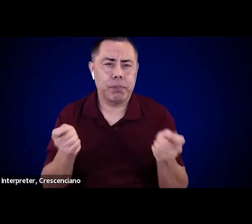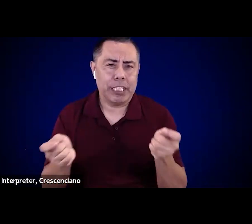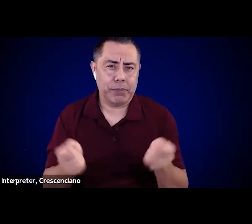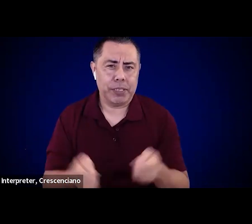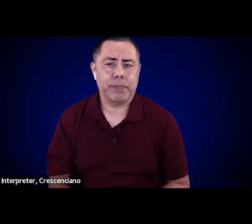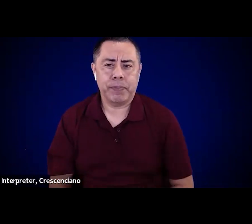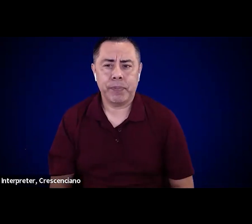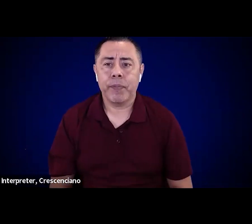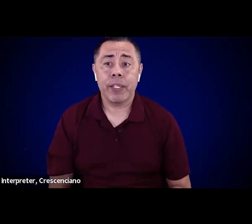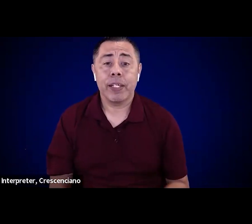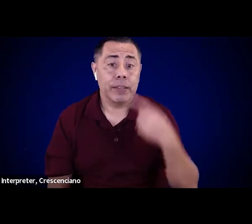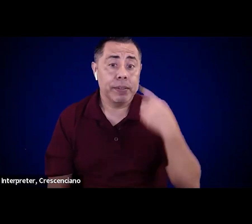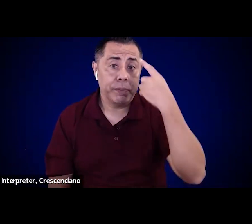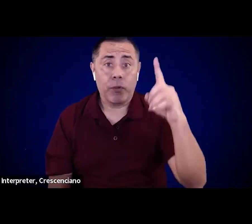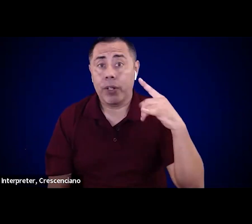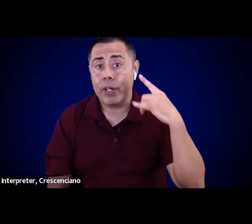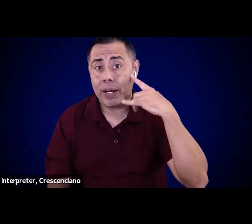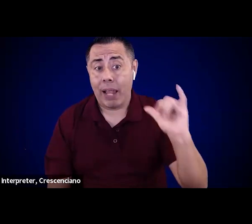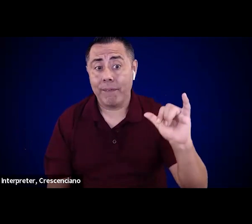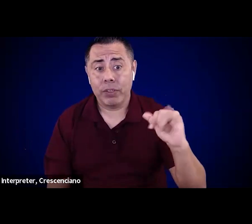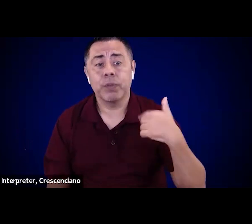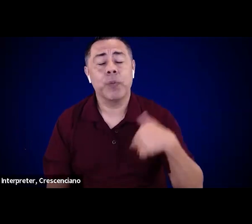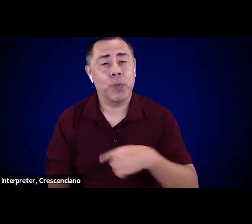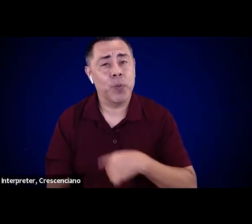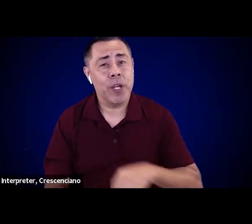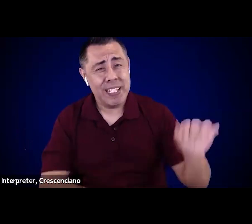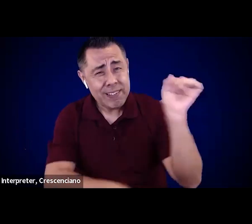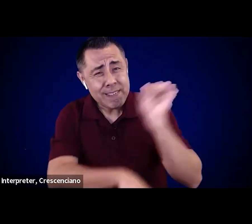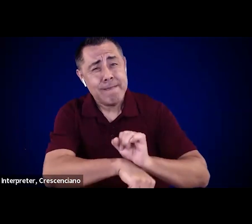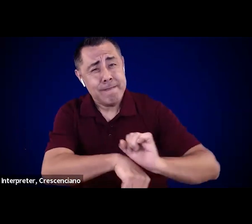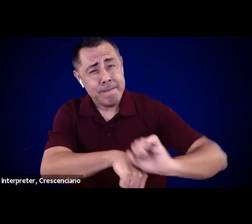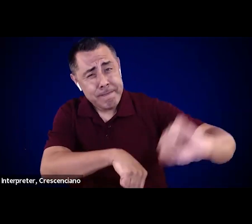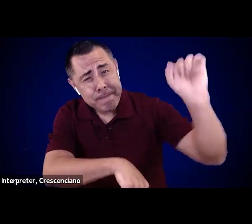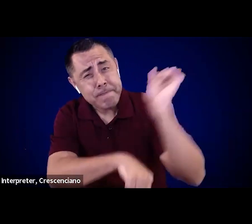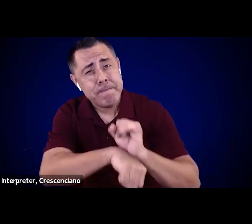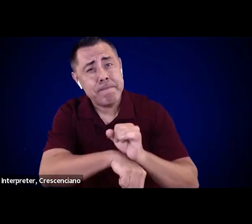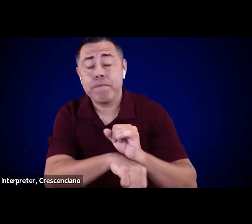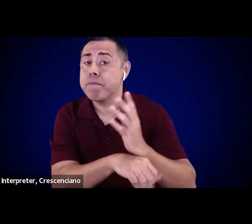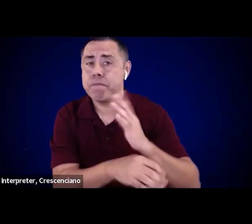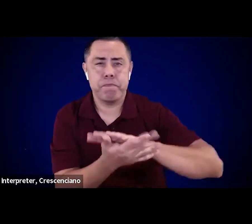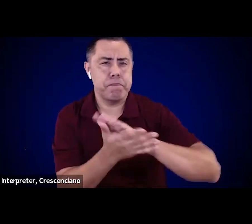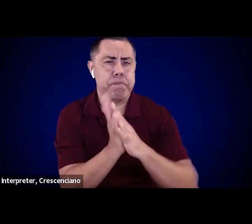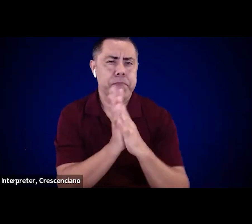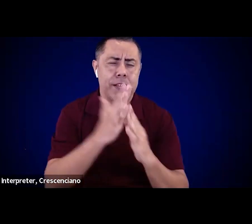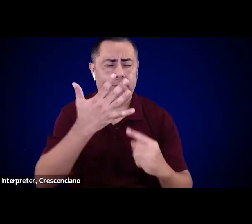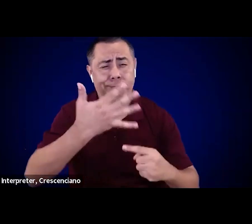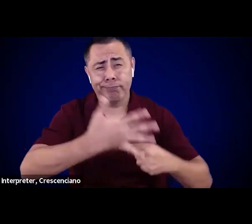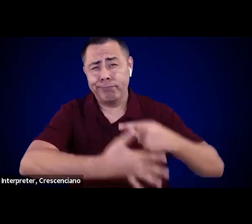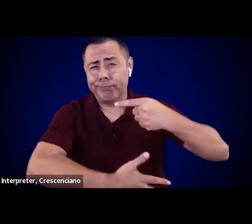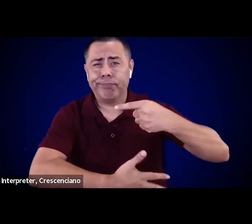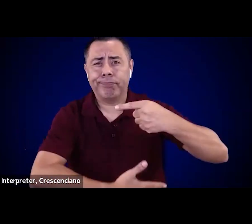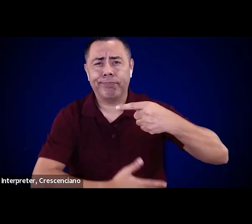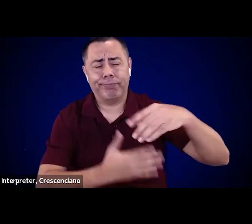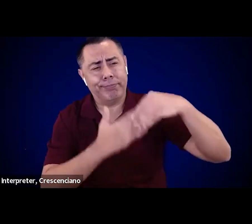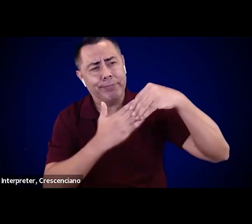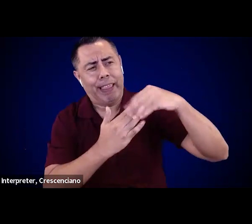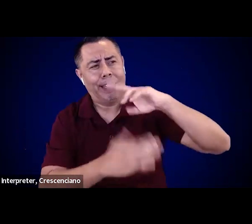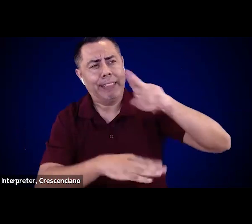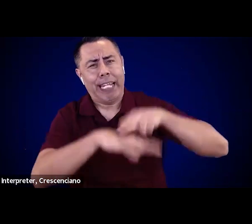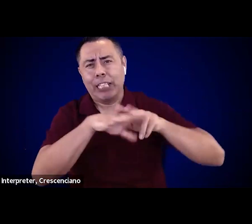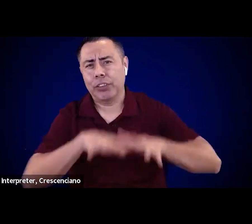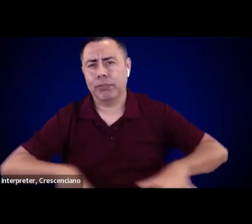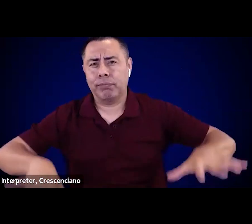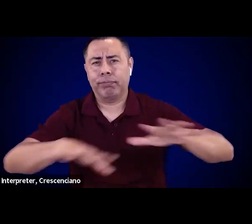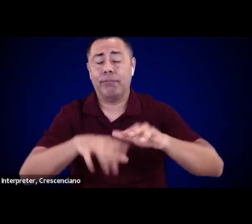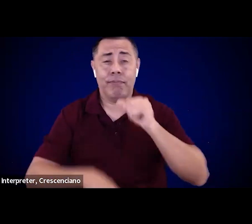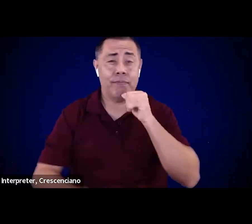In California, we work hard to be the national leader in this space, but we don't do it alone, as you